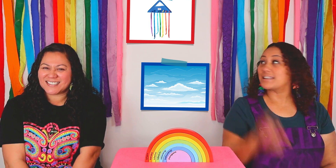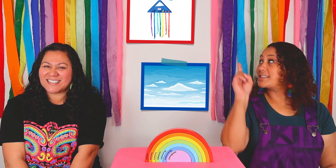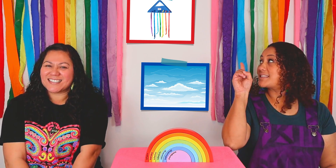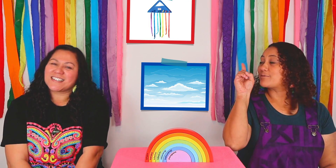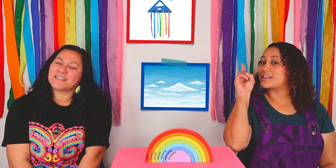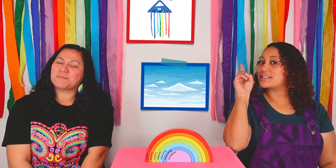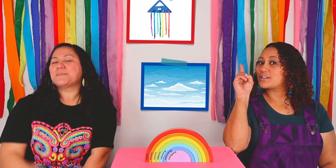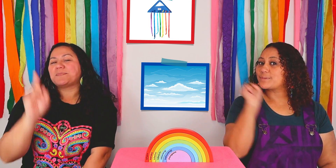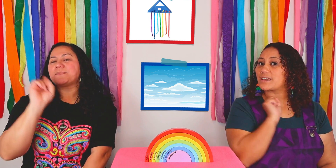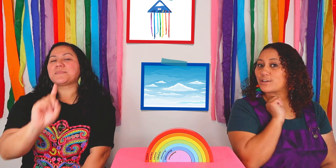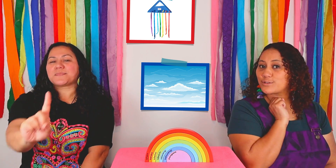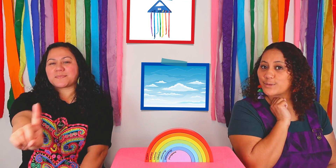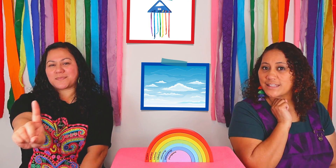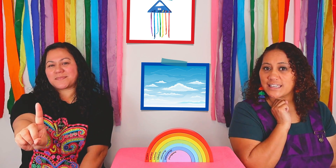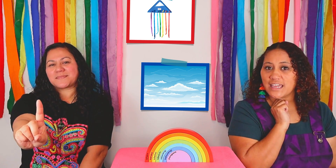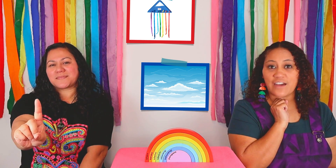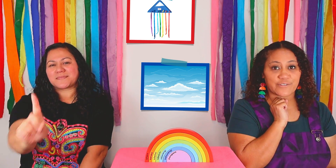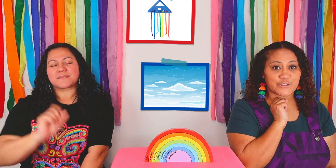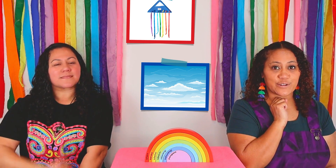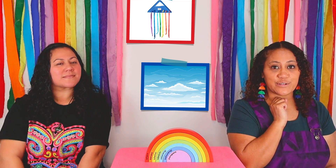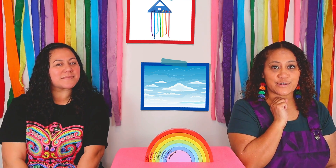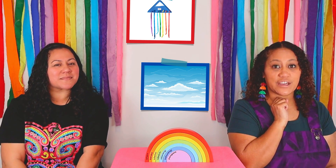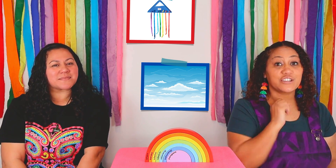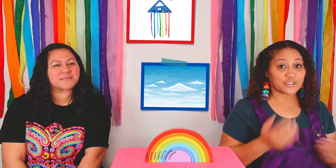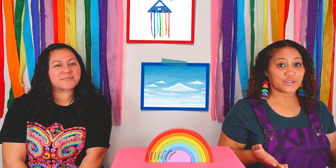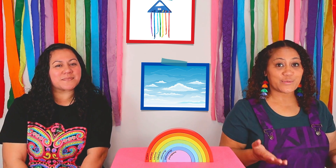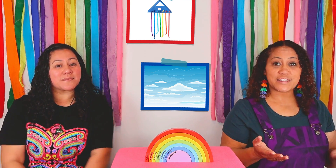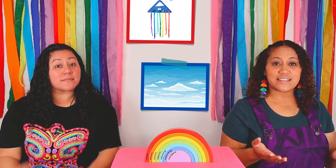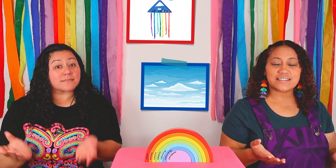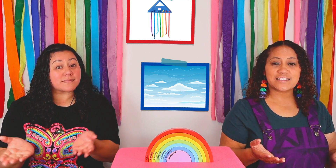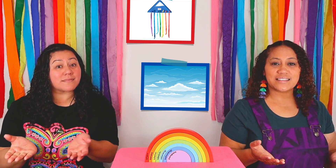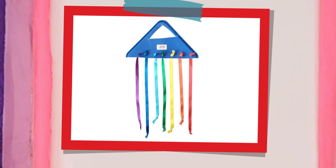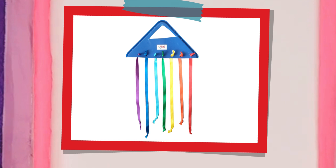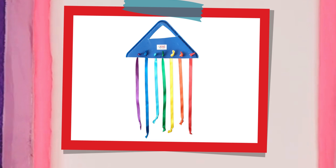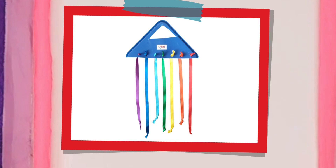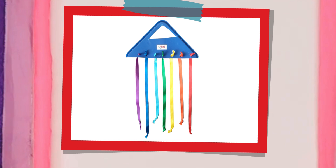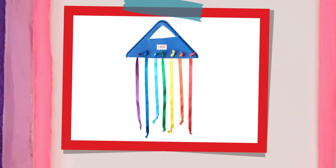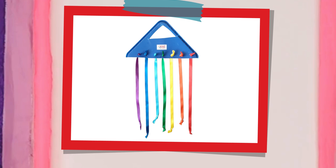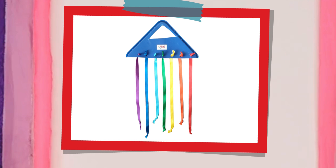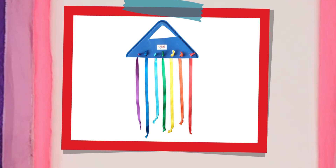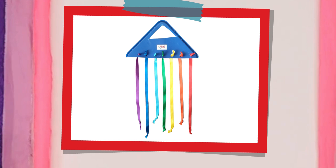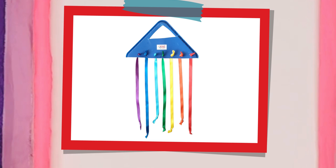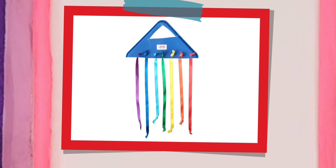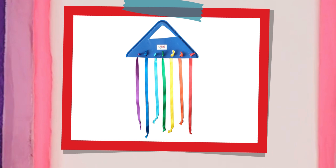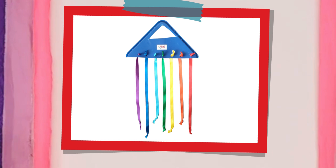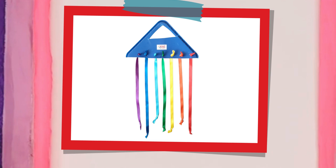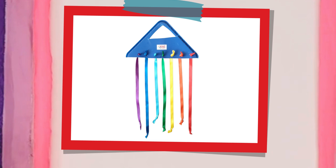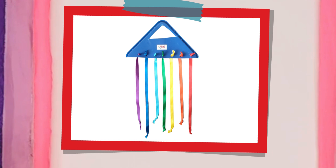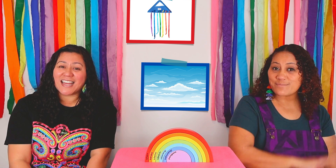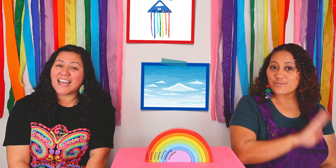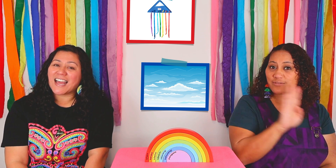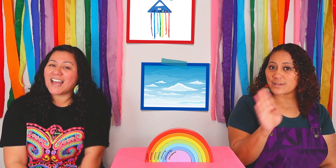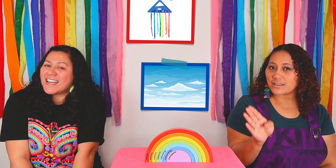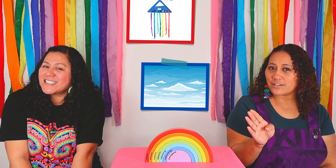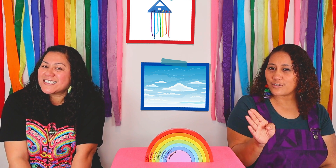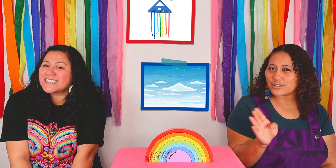Alright, let's start right at the top here. Clue tuatahi, our first clue. Do you know what this is? Ai ka pai, it's a